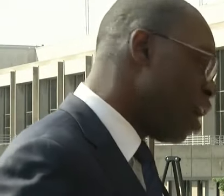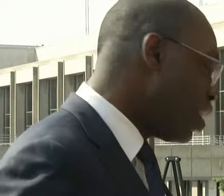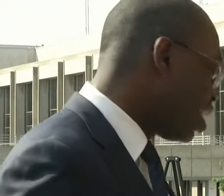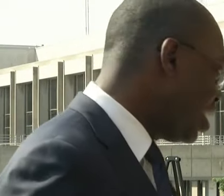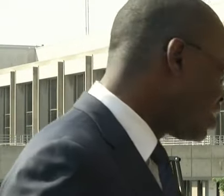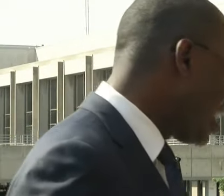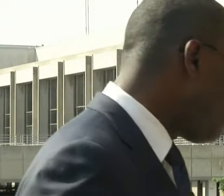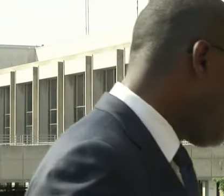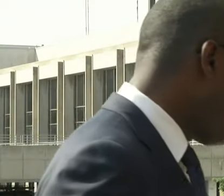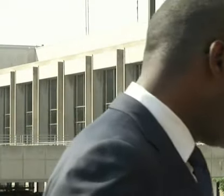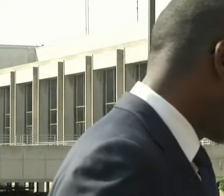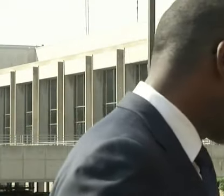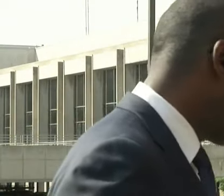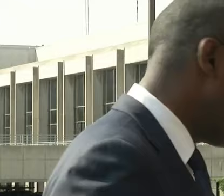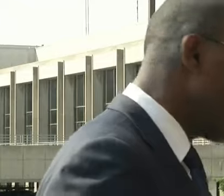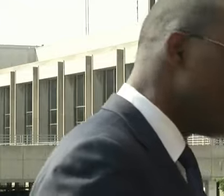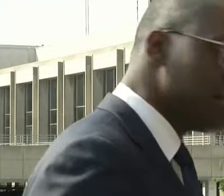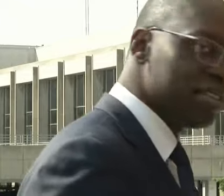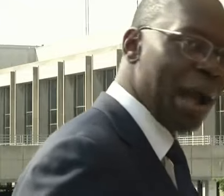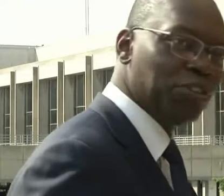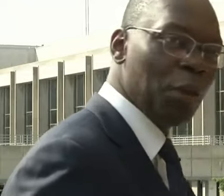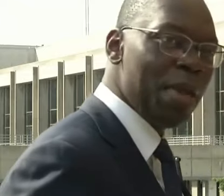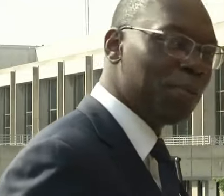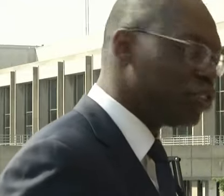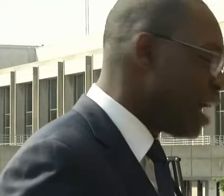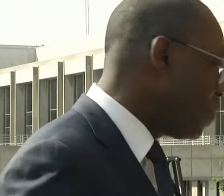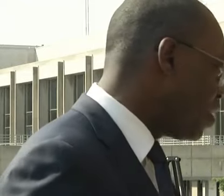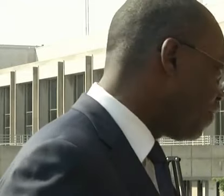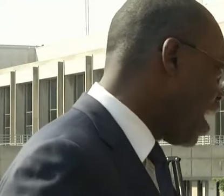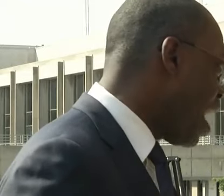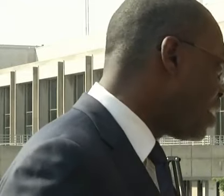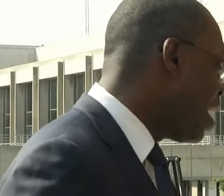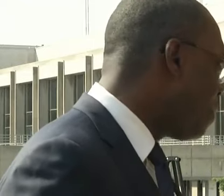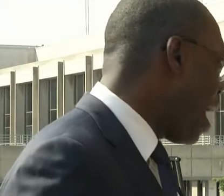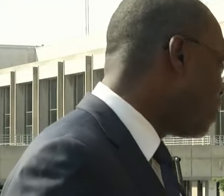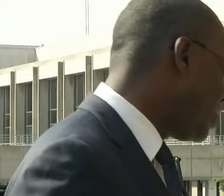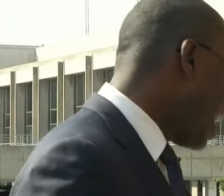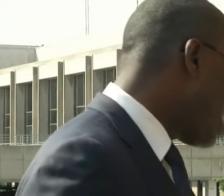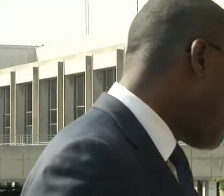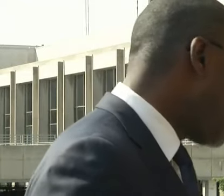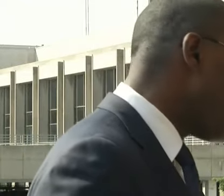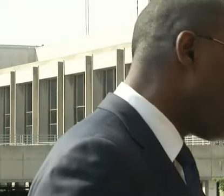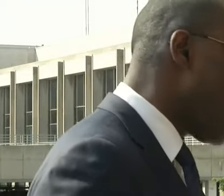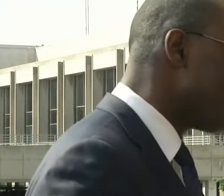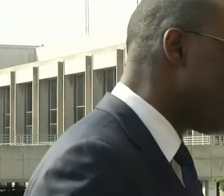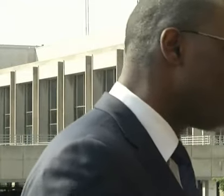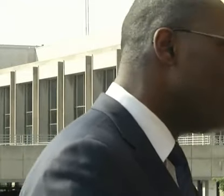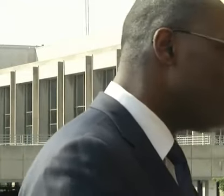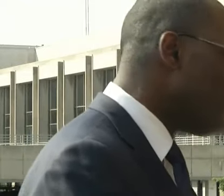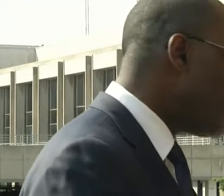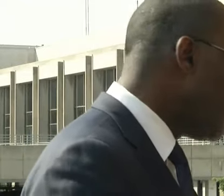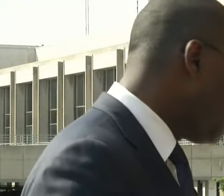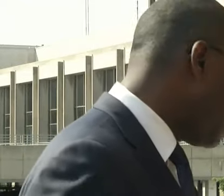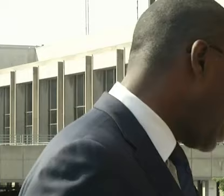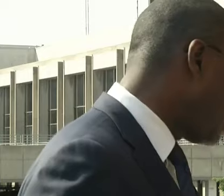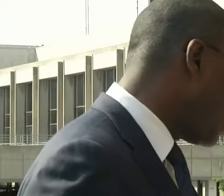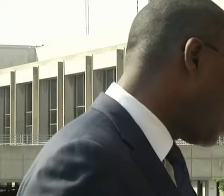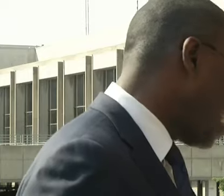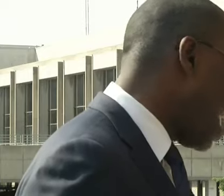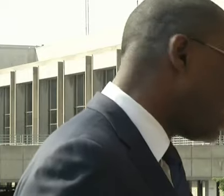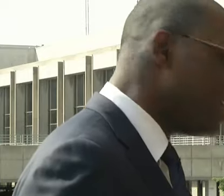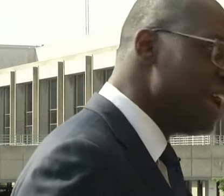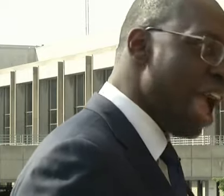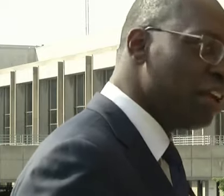I mean, we call it clean slate for a reason, because it's an opportunity. People should not be defined by a mistake they made in their past. They fulfilled their